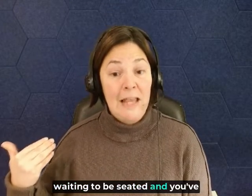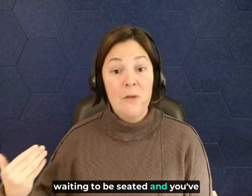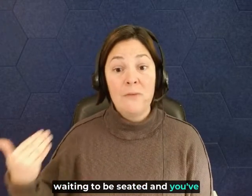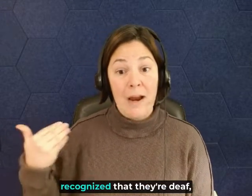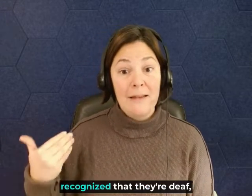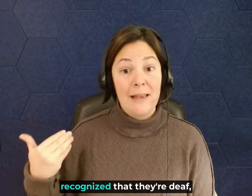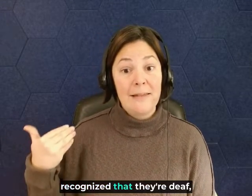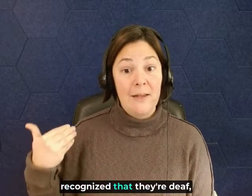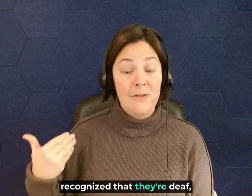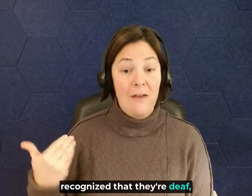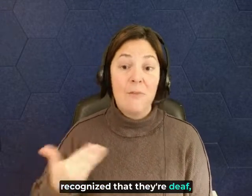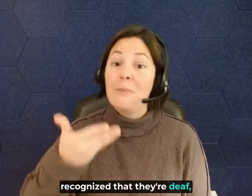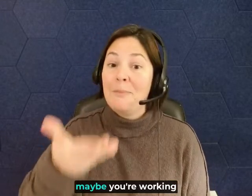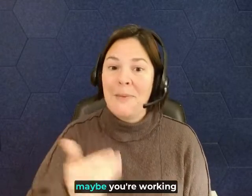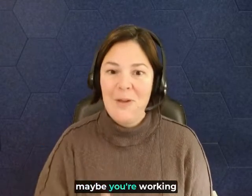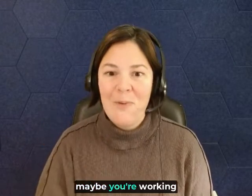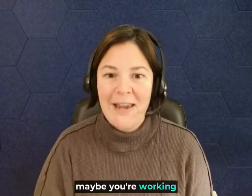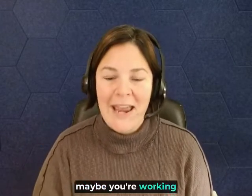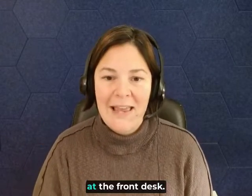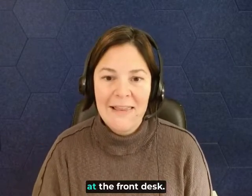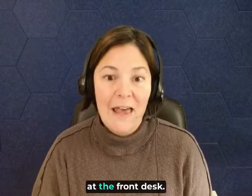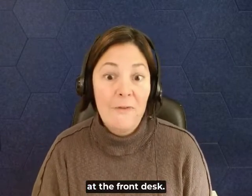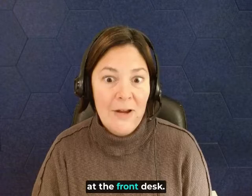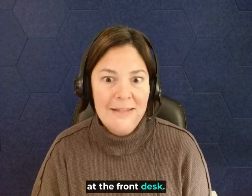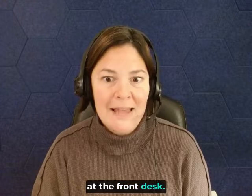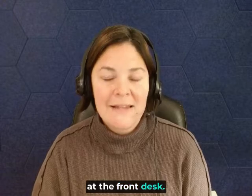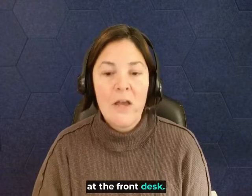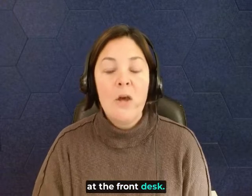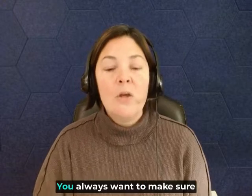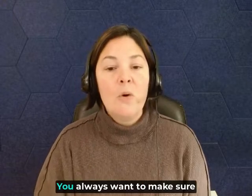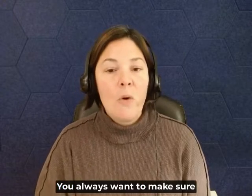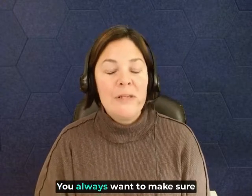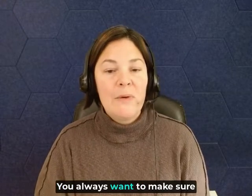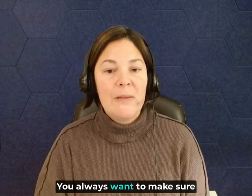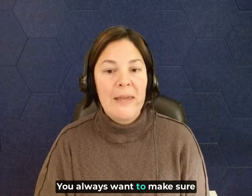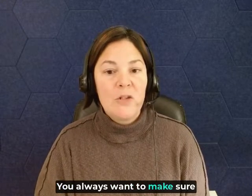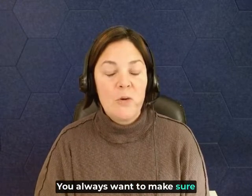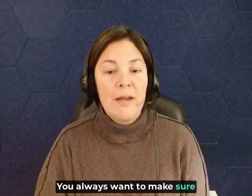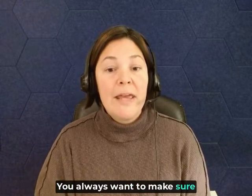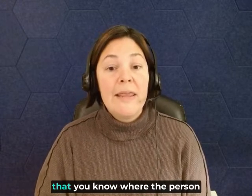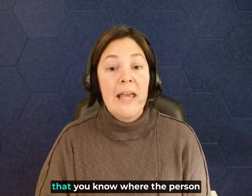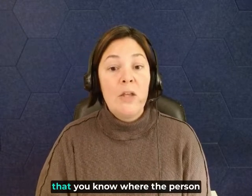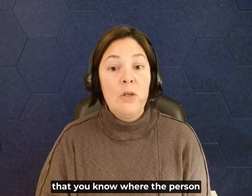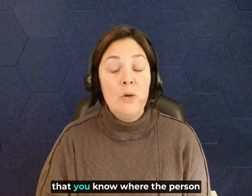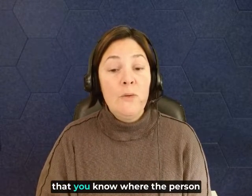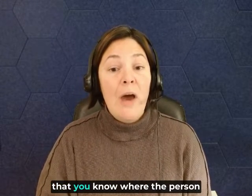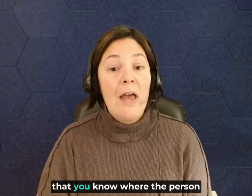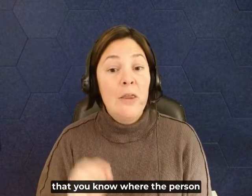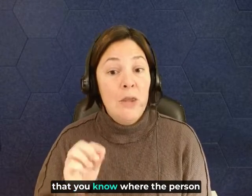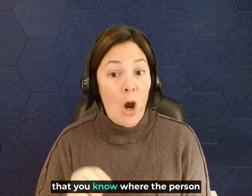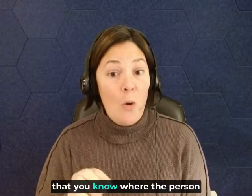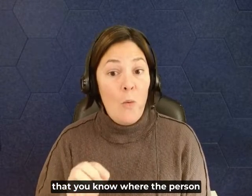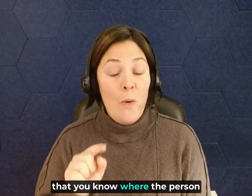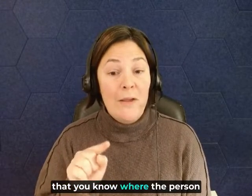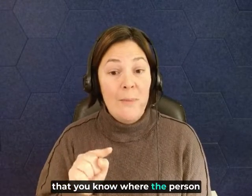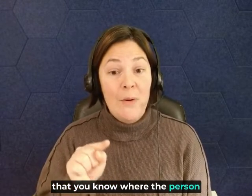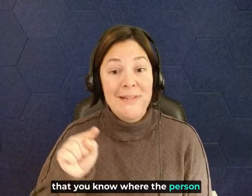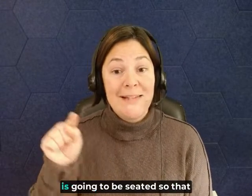you recognize that they're deaf, maybe you're working at the front desk, you always want to make sure that you know where the person is going